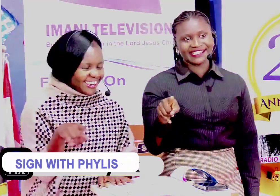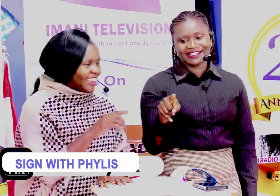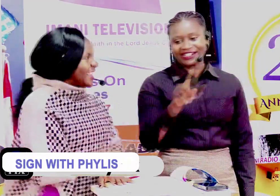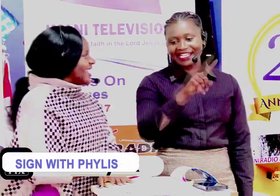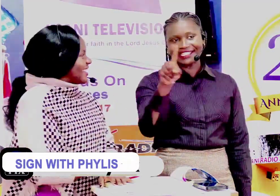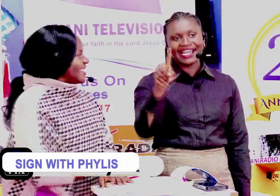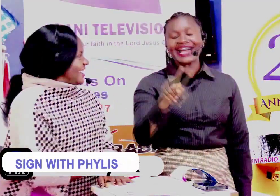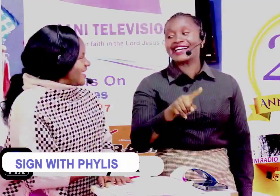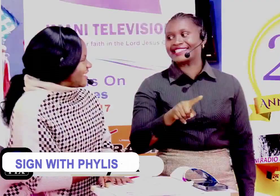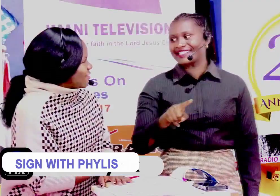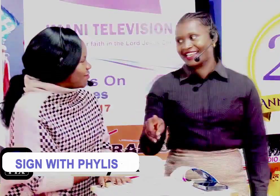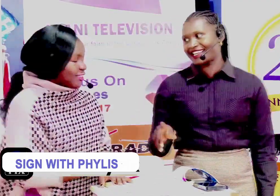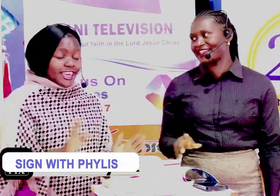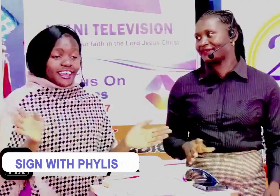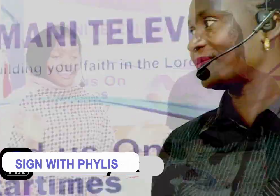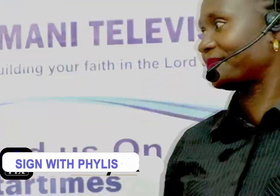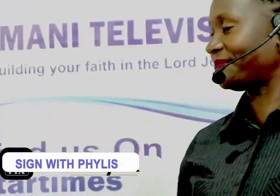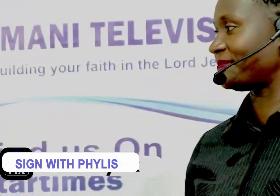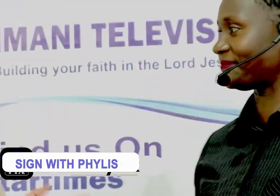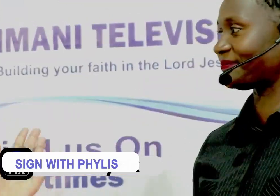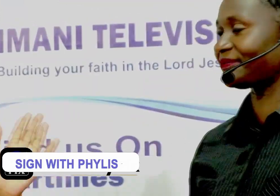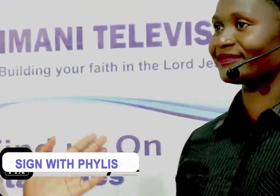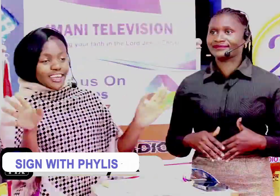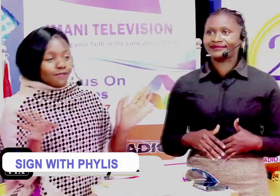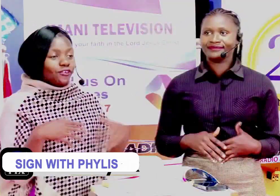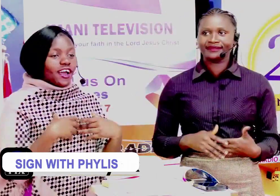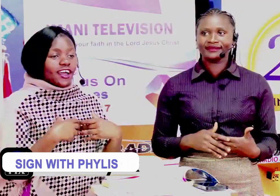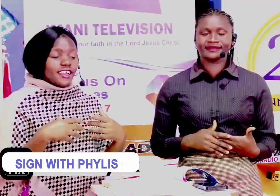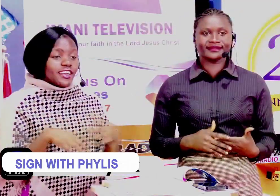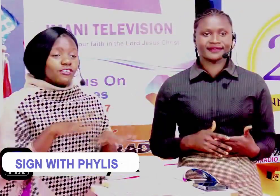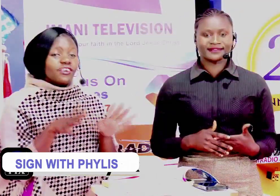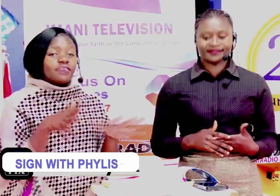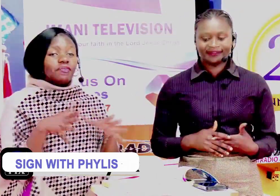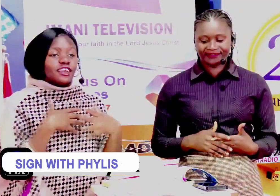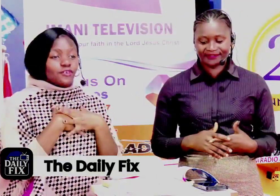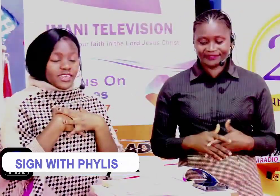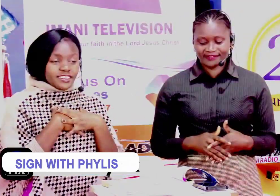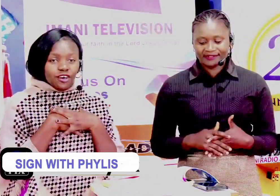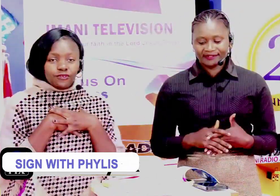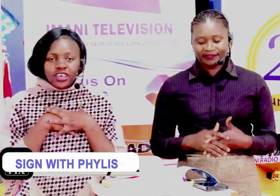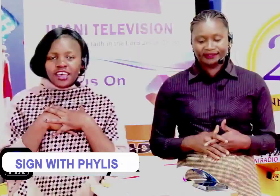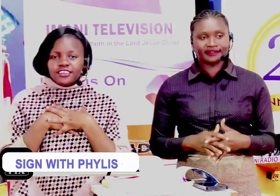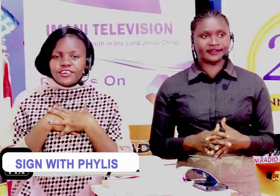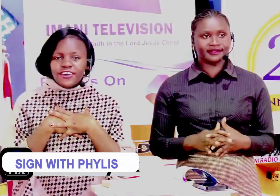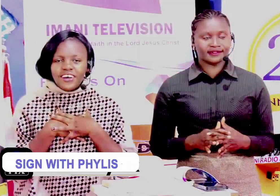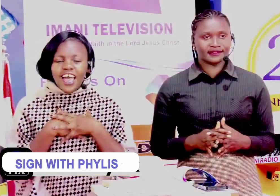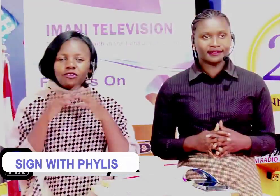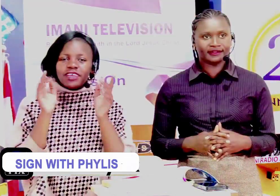the letter Z. I think that was a quick recap and also a reminder for myself. So I'll be leaving